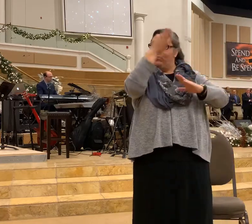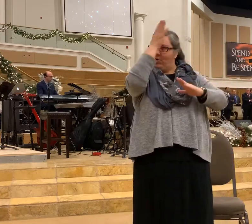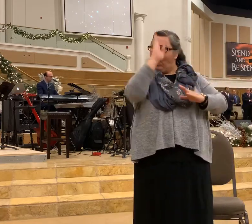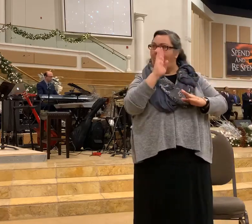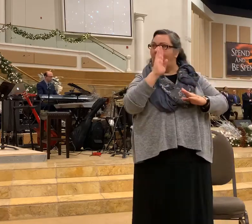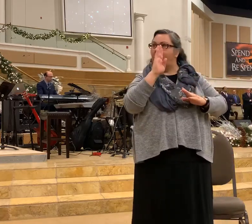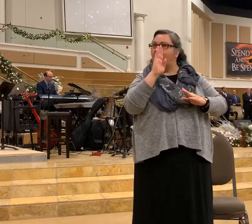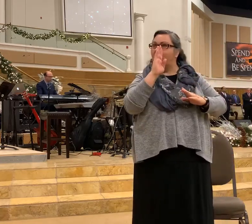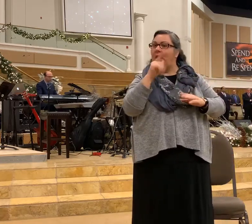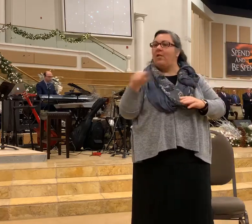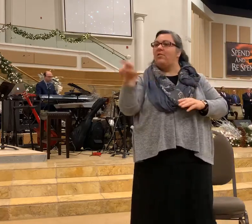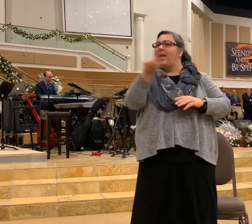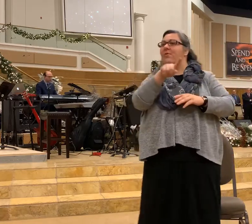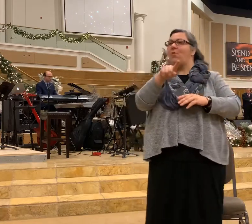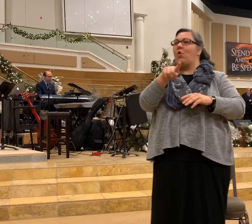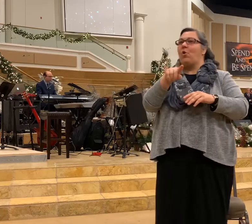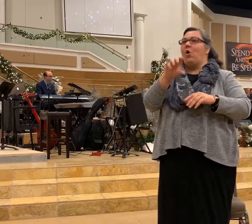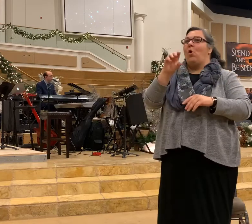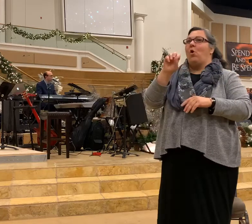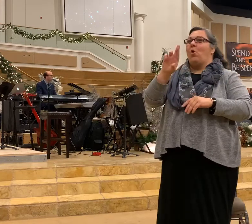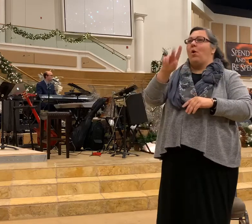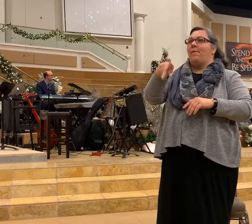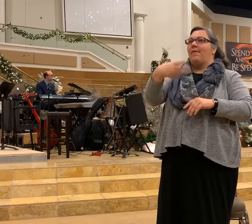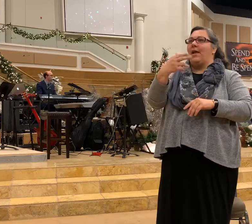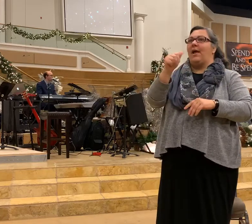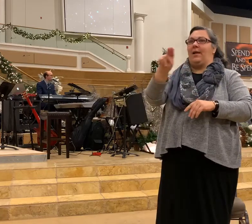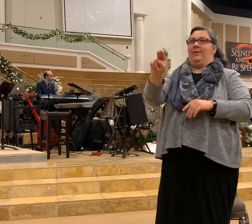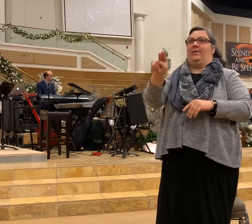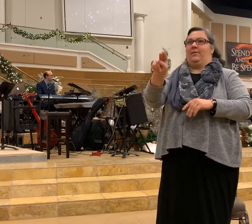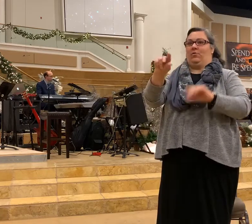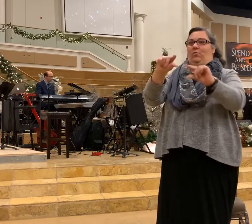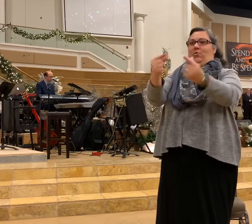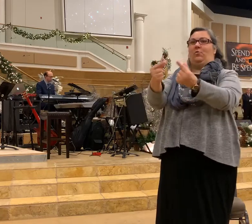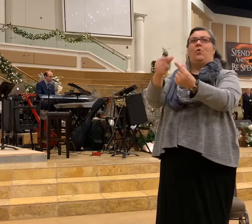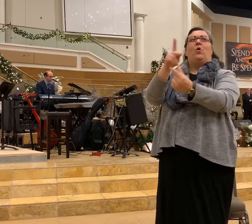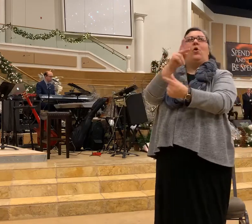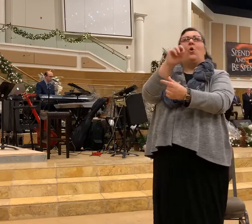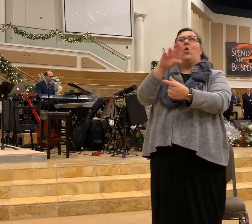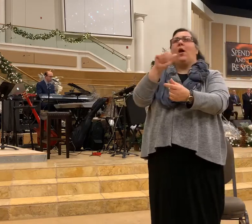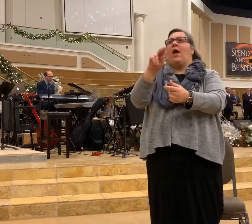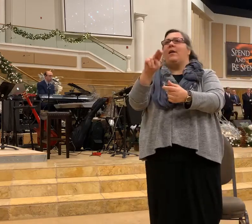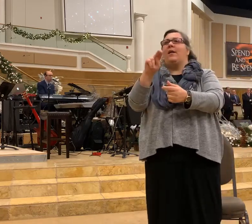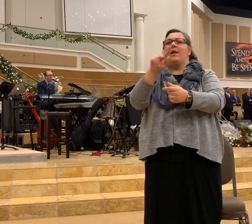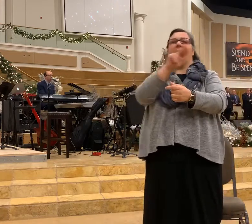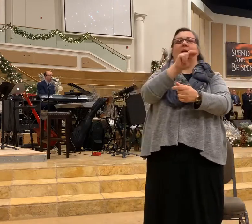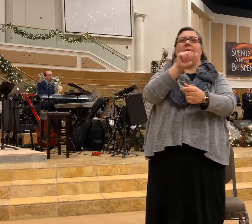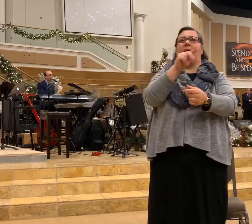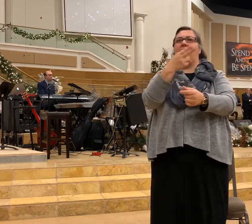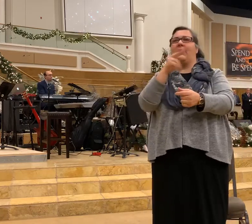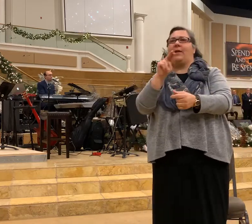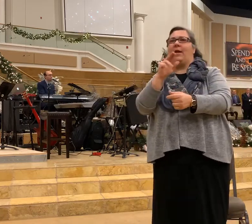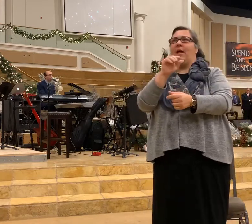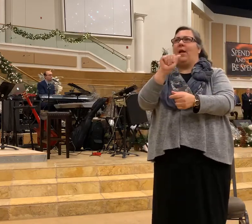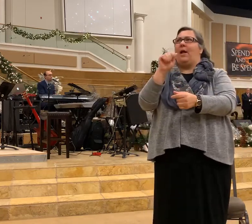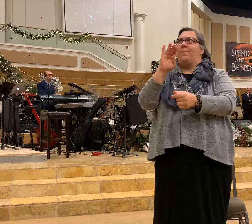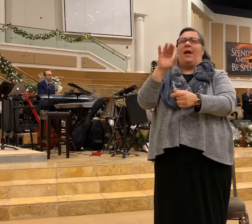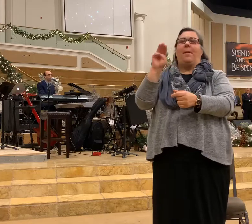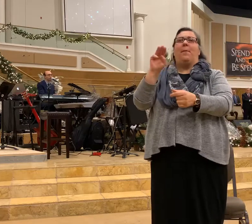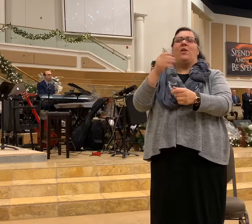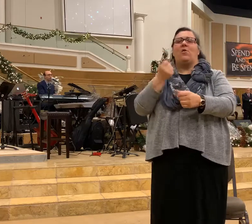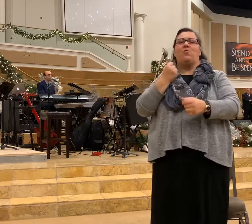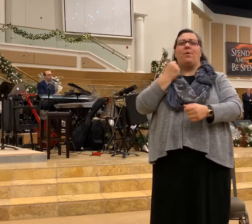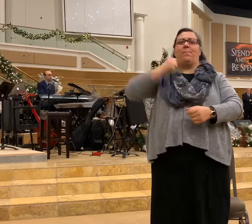been orphaned. Remember when Korah, Dathan, and Abiram rose up against Moses, rebellion in their